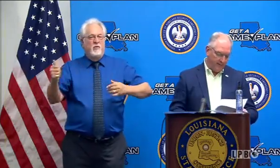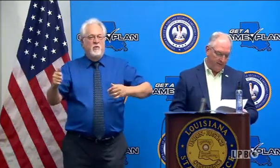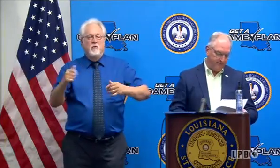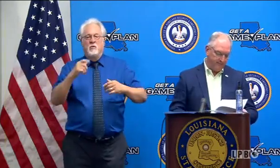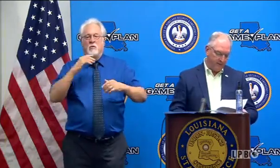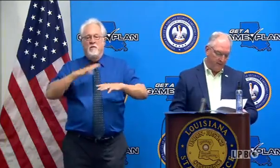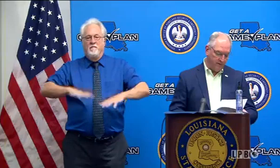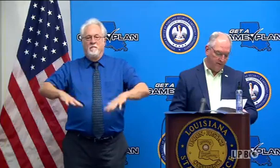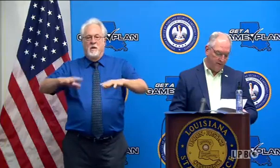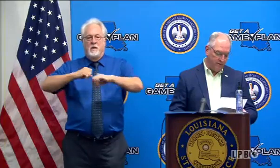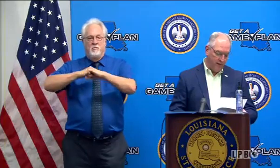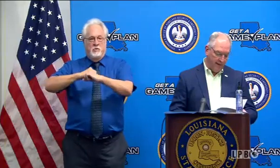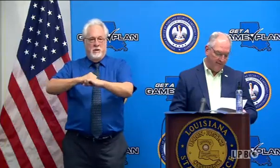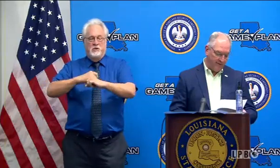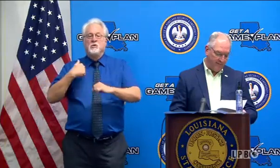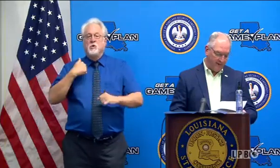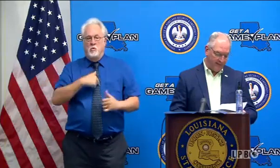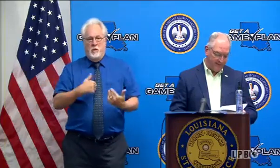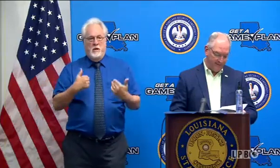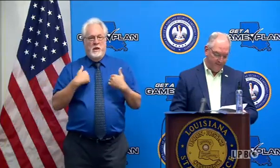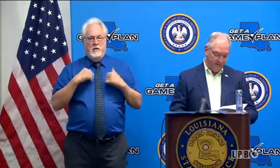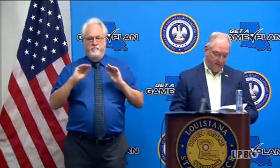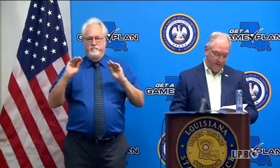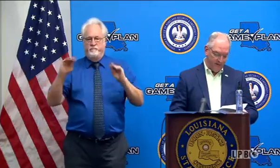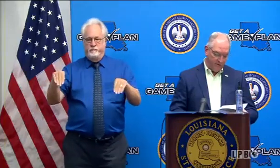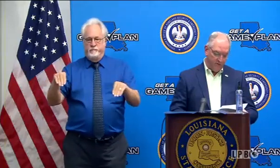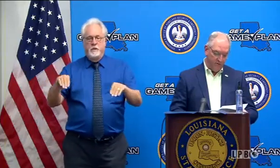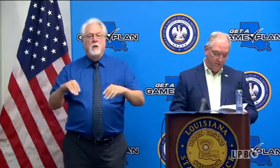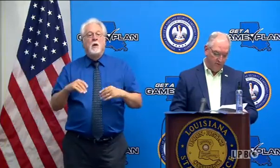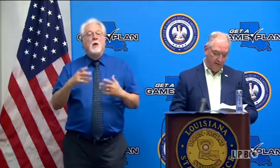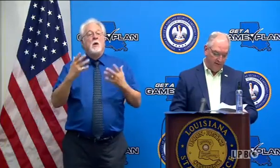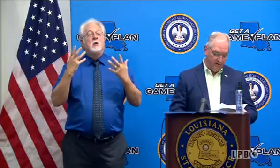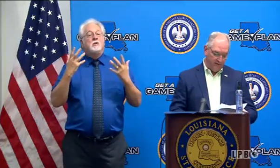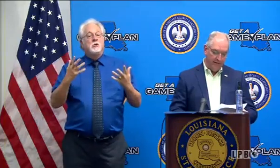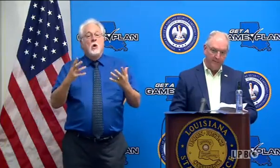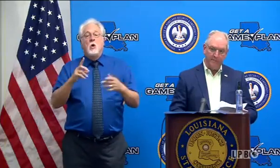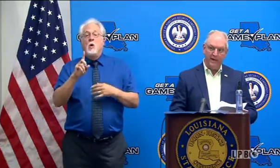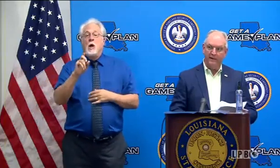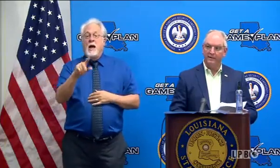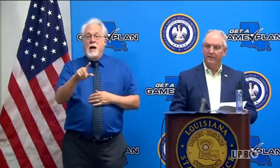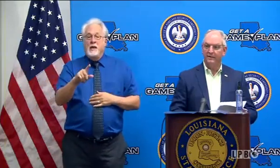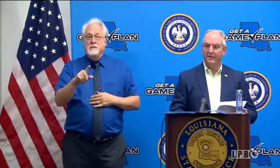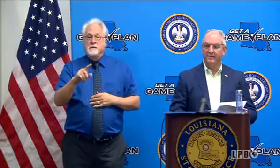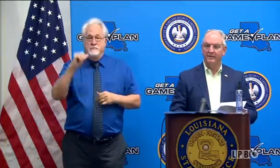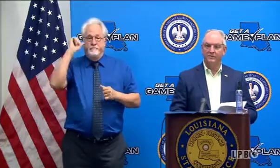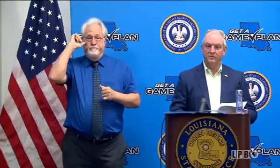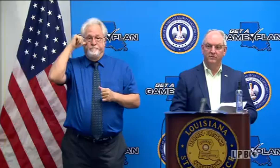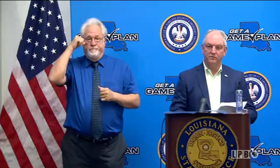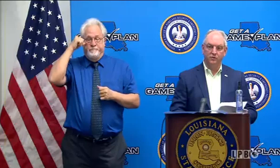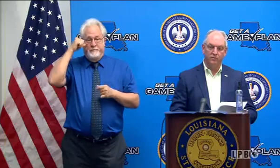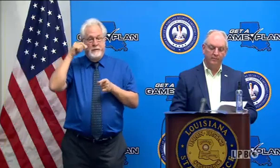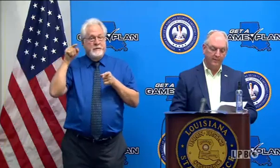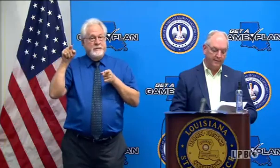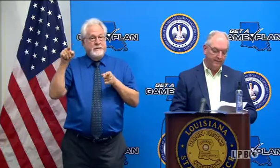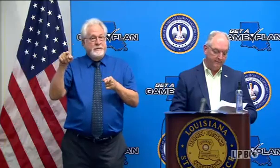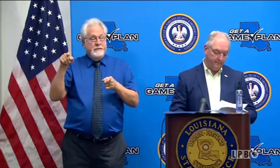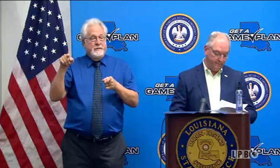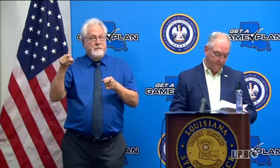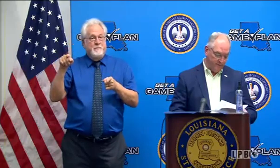flood protection that we have in place. So we ask you to keep in mind that this